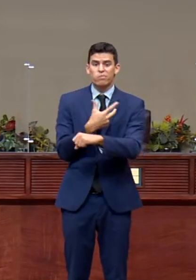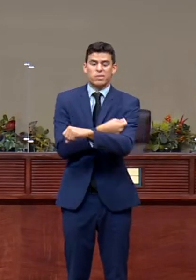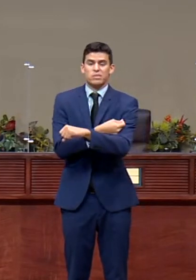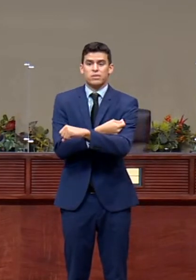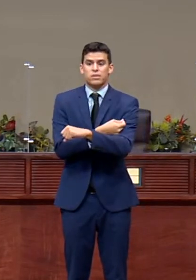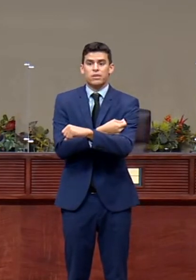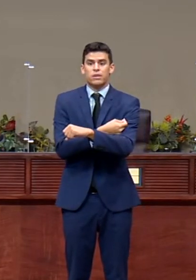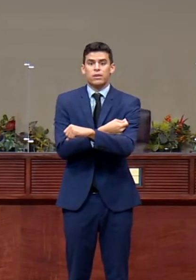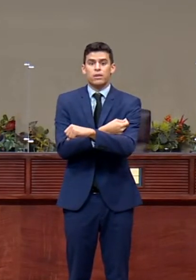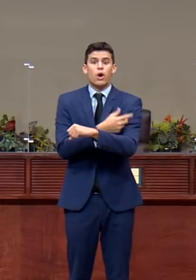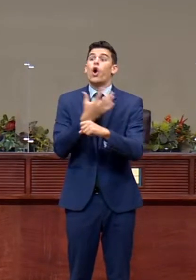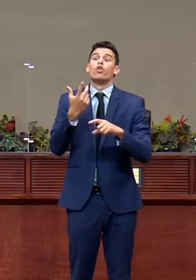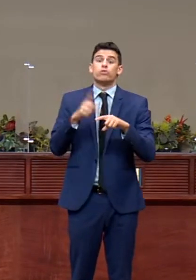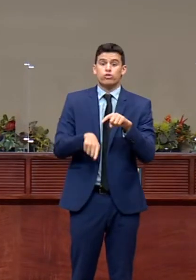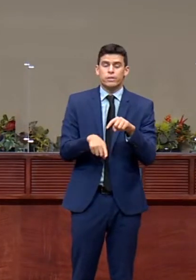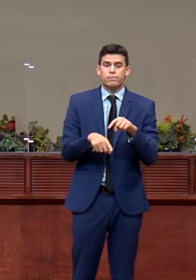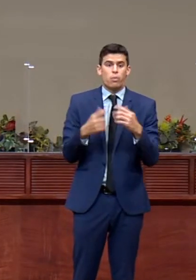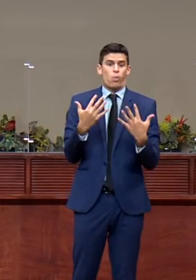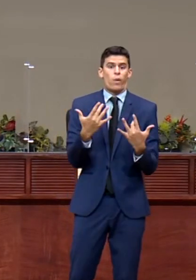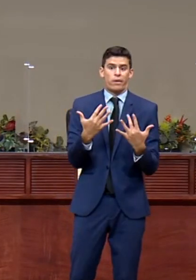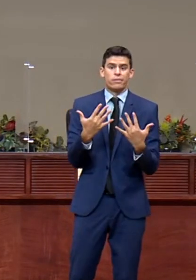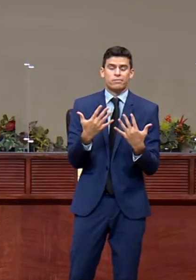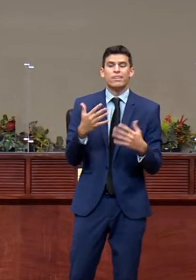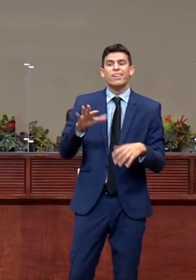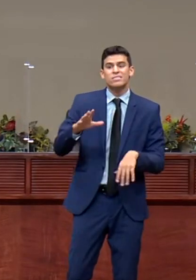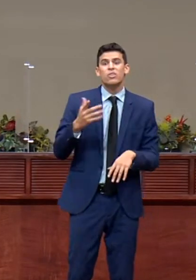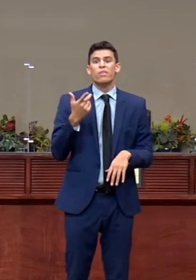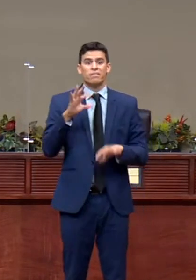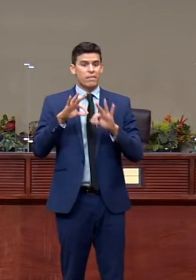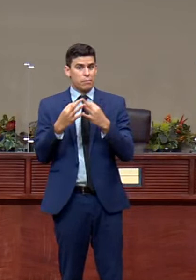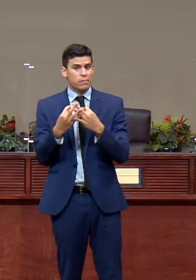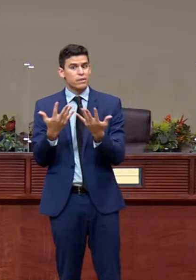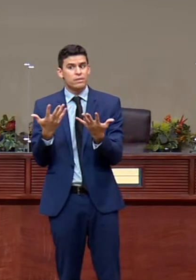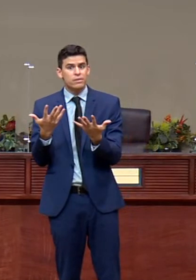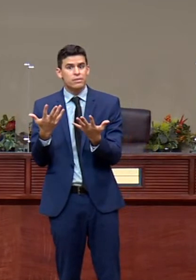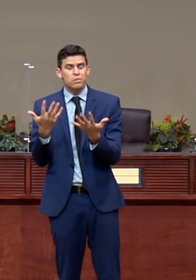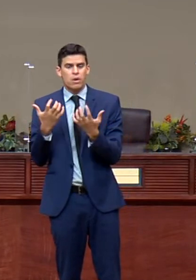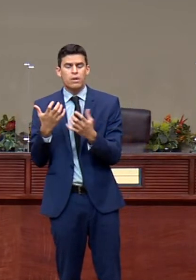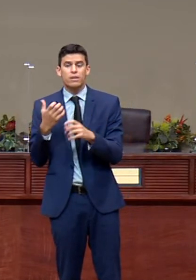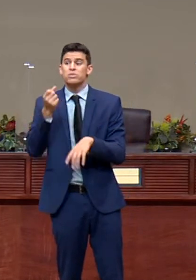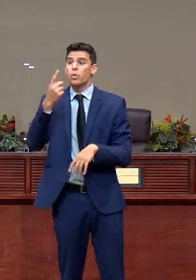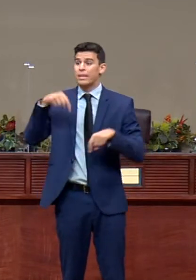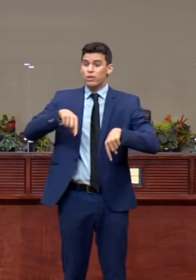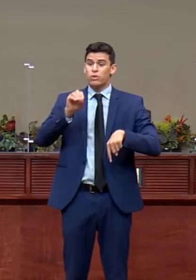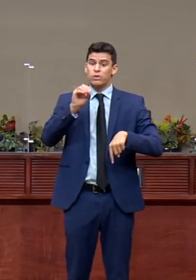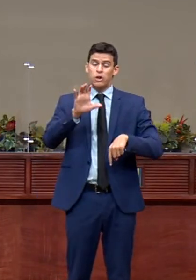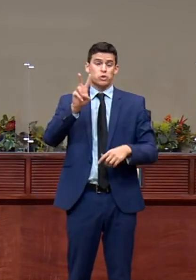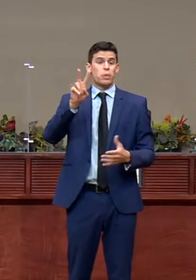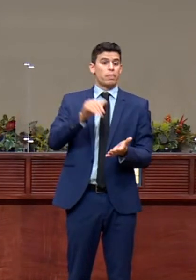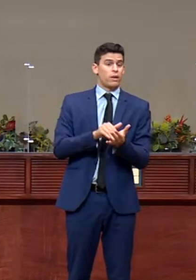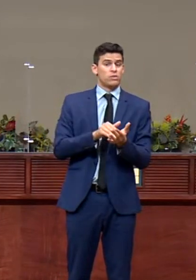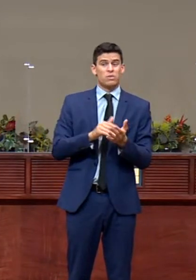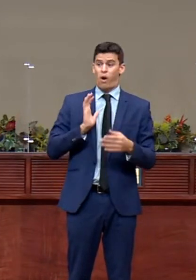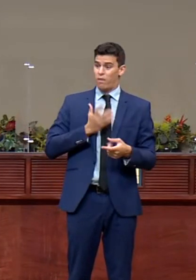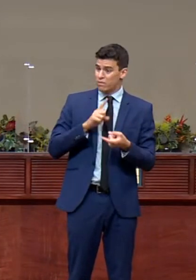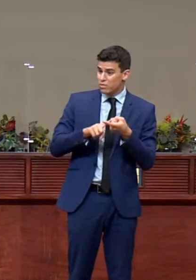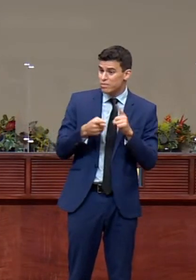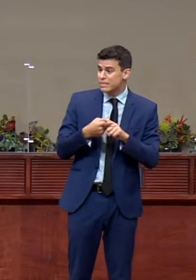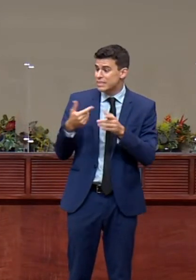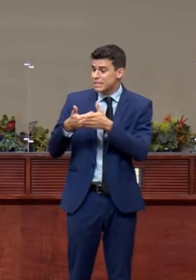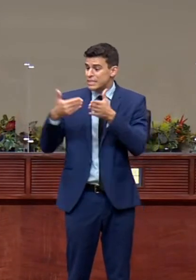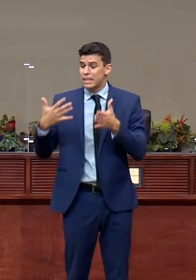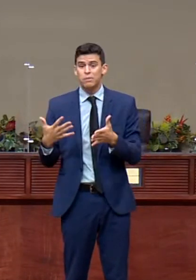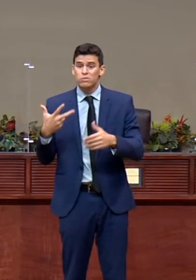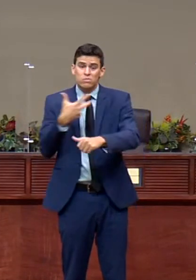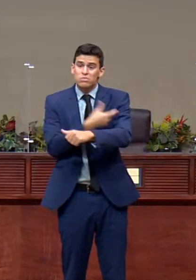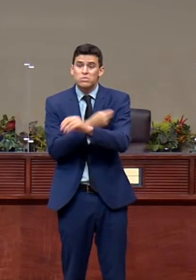vaccine. And in Orange County, 2,000 of our friends and neighbors didn't